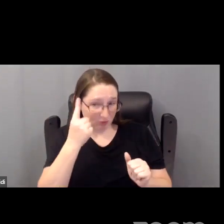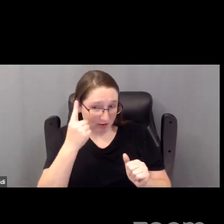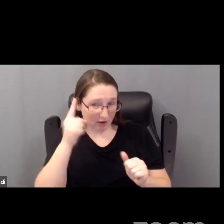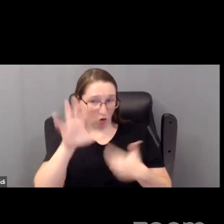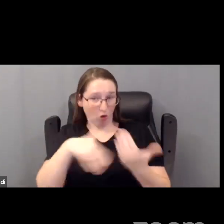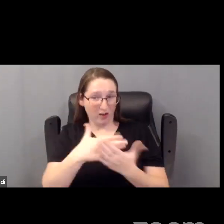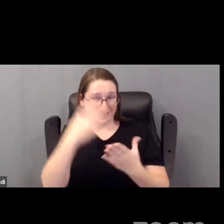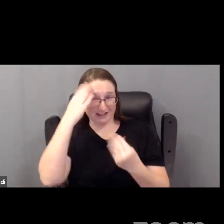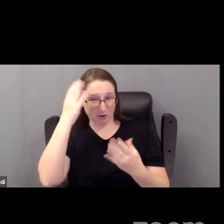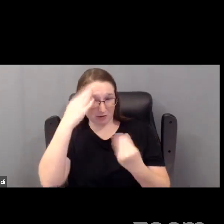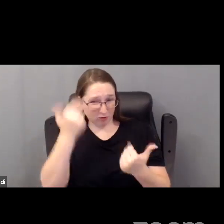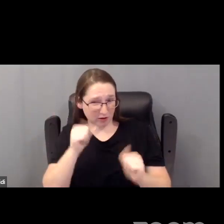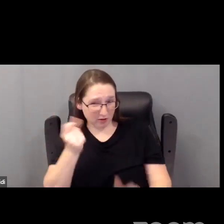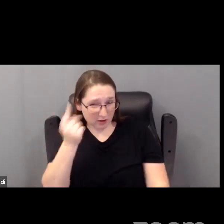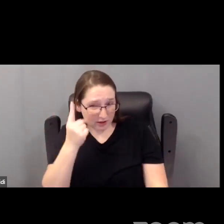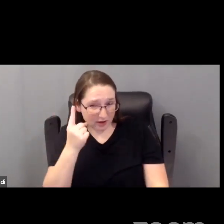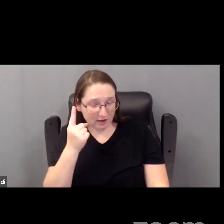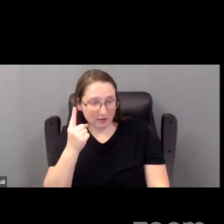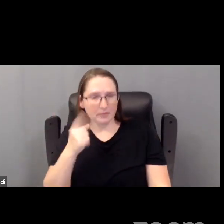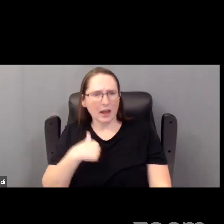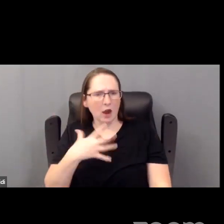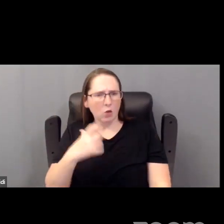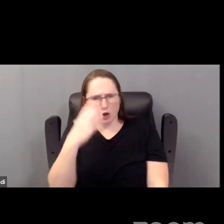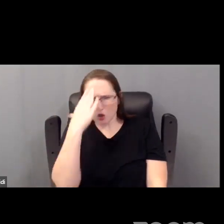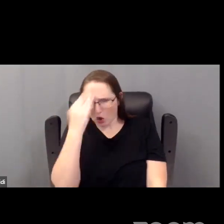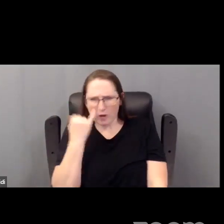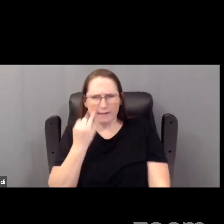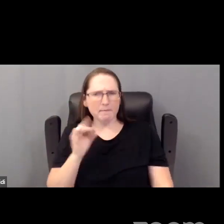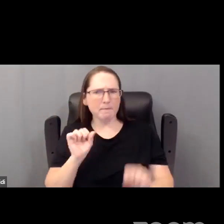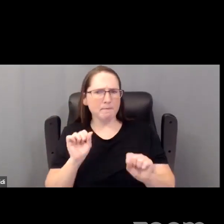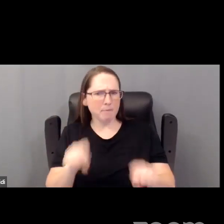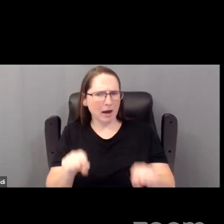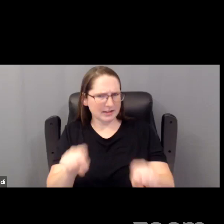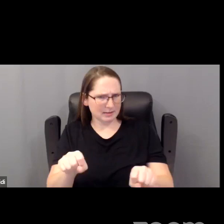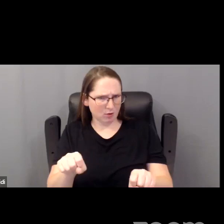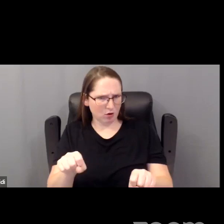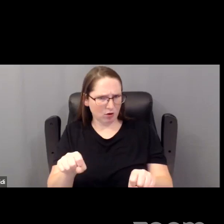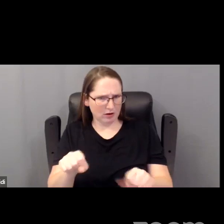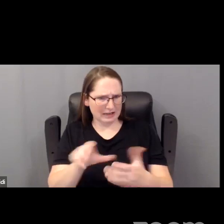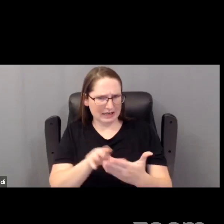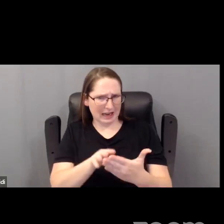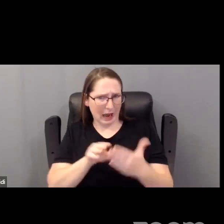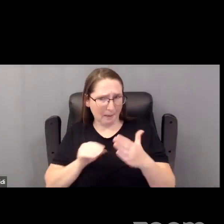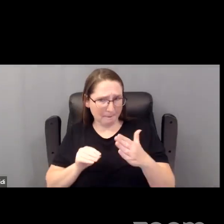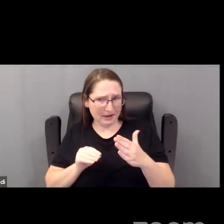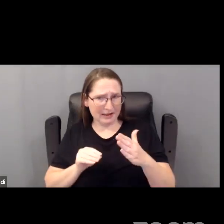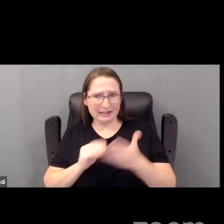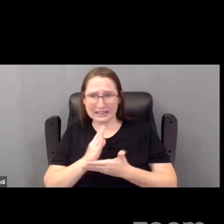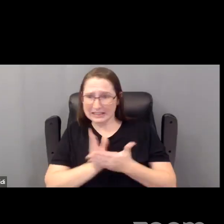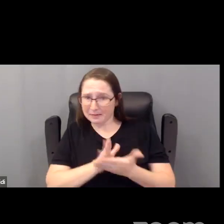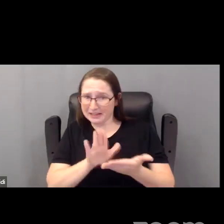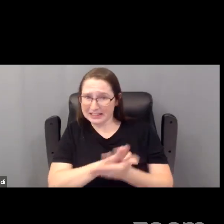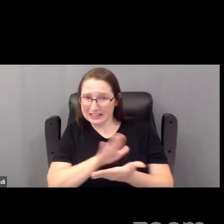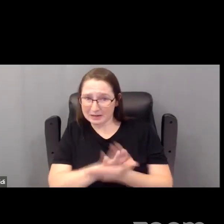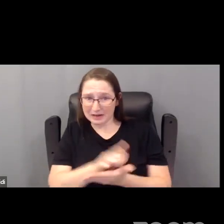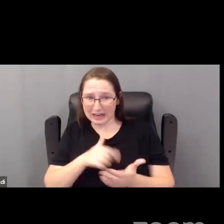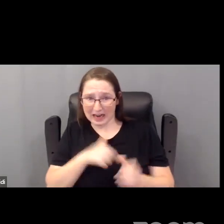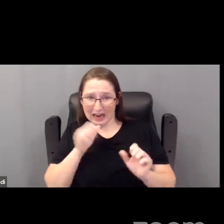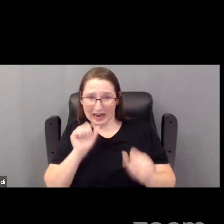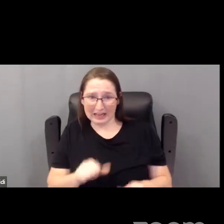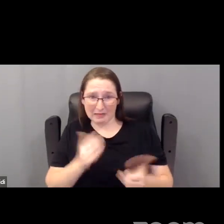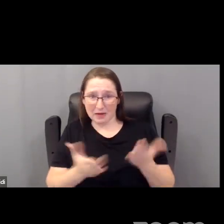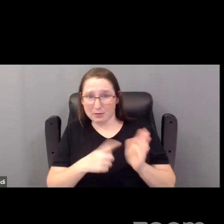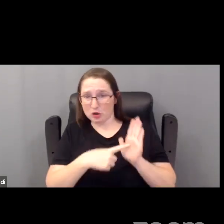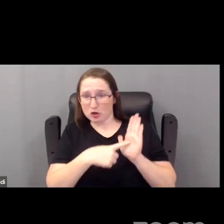So one, I wanted to know if it was possible to get a copy of some of these documents so I can maybe show them